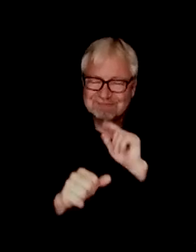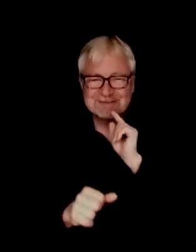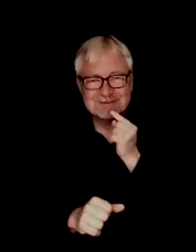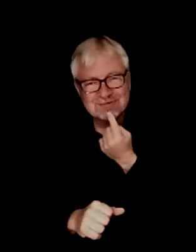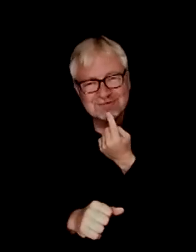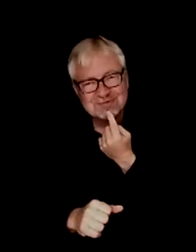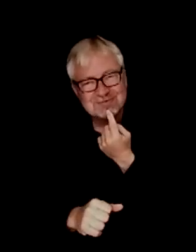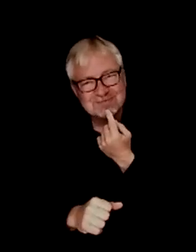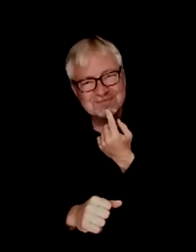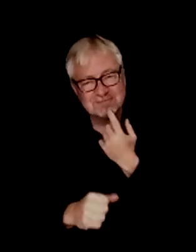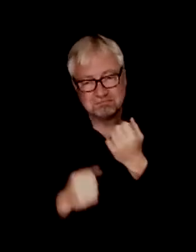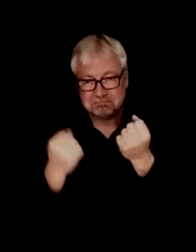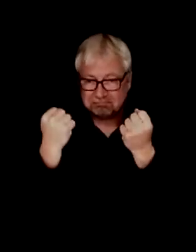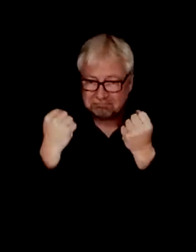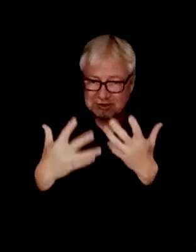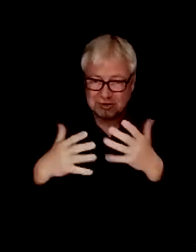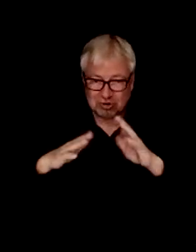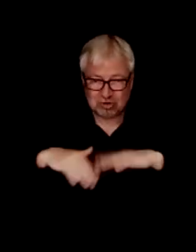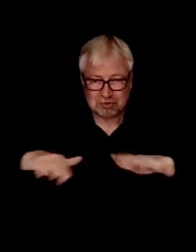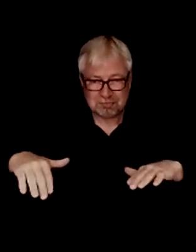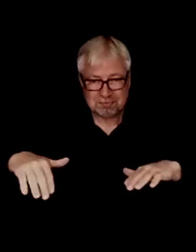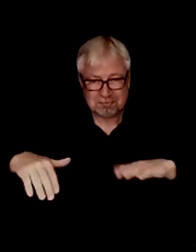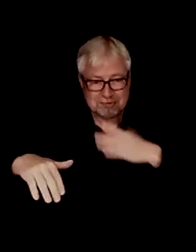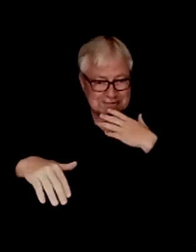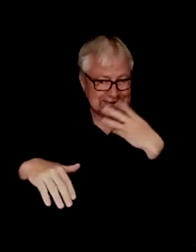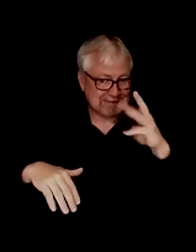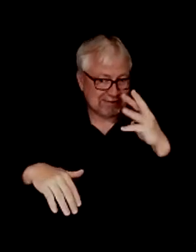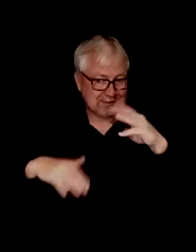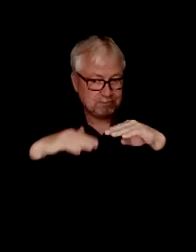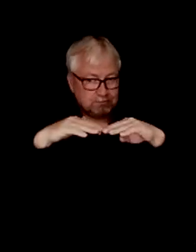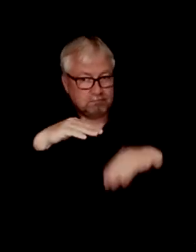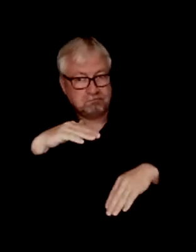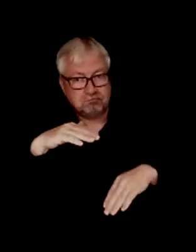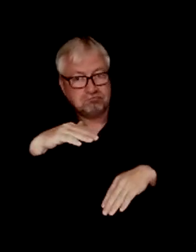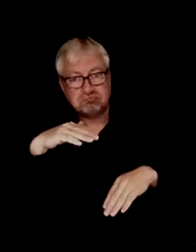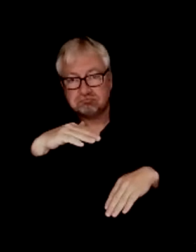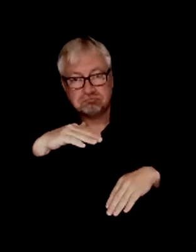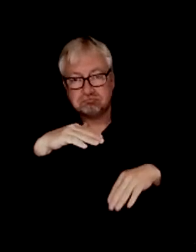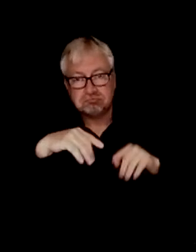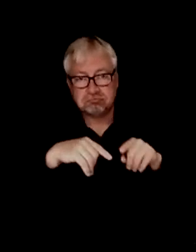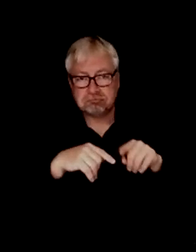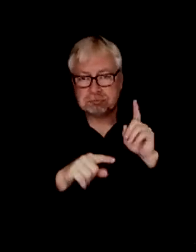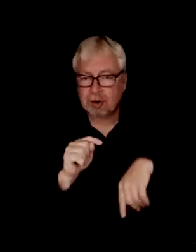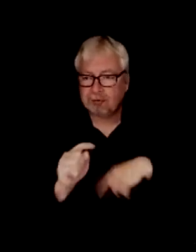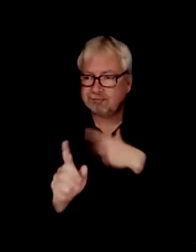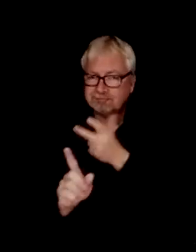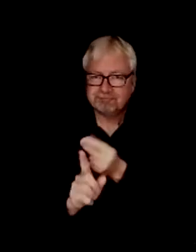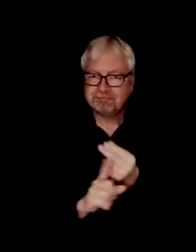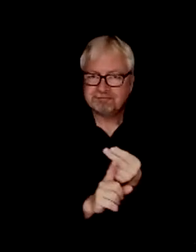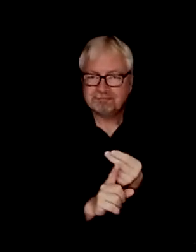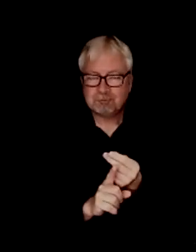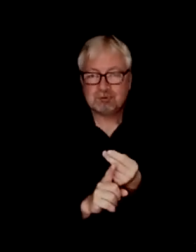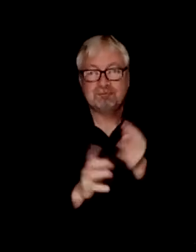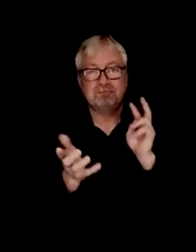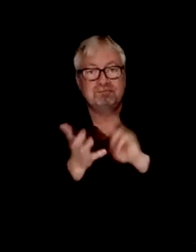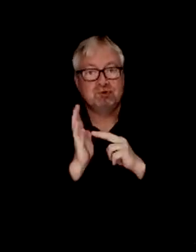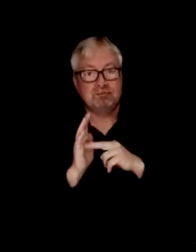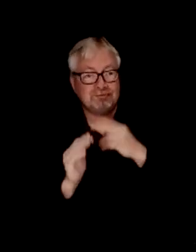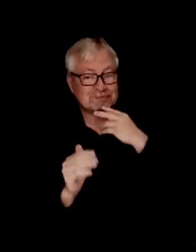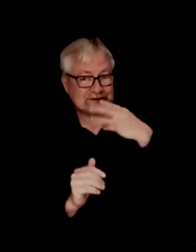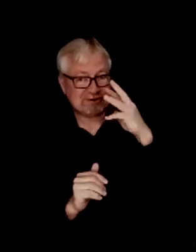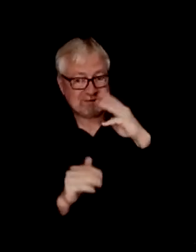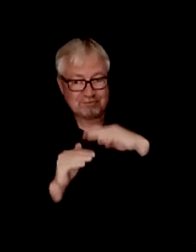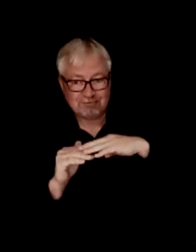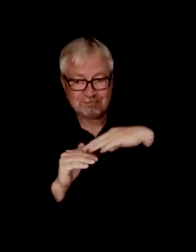be vaccinated. So it's extra important that all of us who can be vaccinated do so in order to reduce the risk to